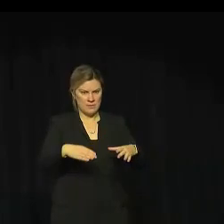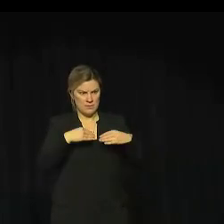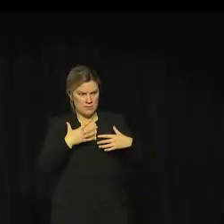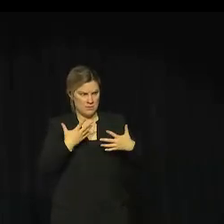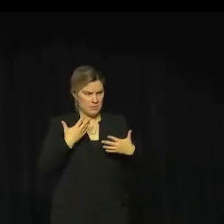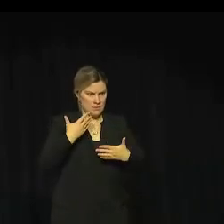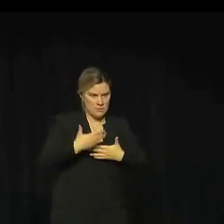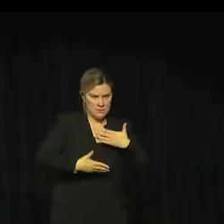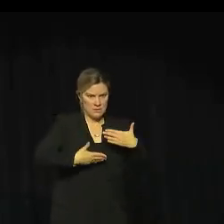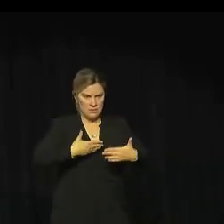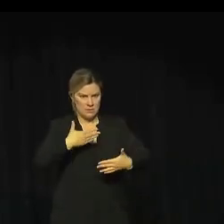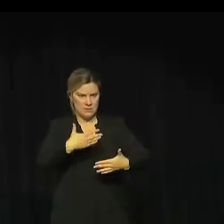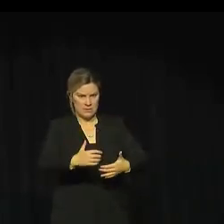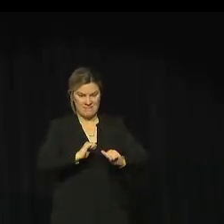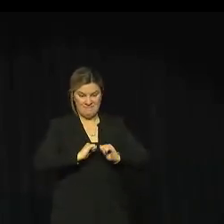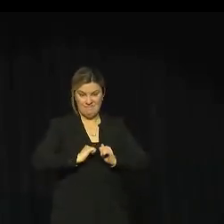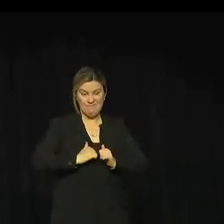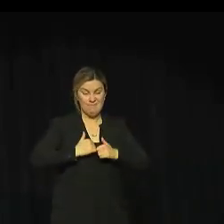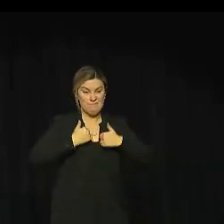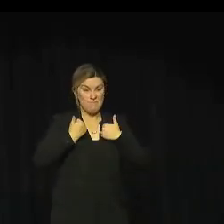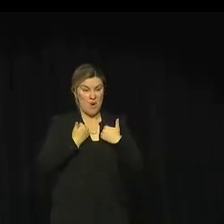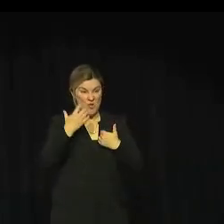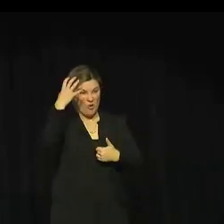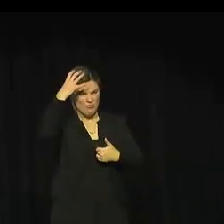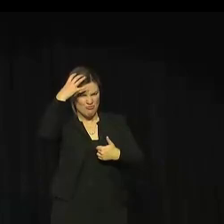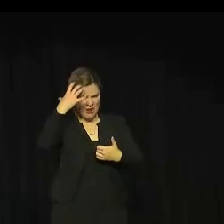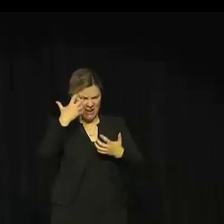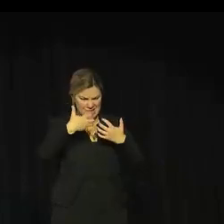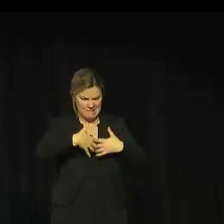out in my own brain,